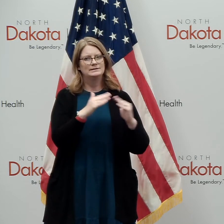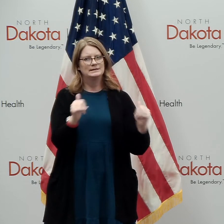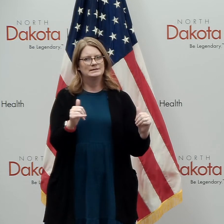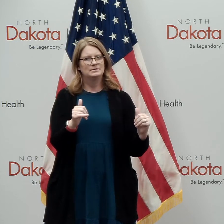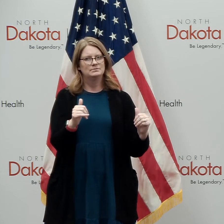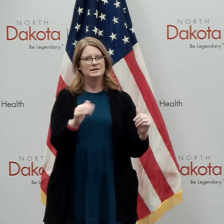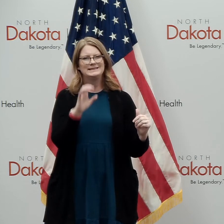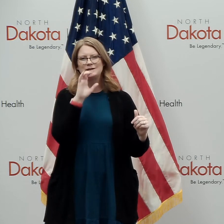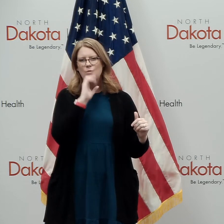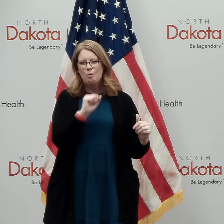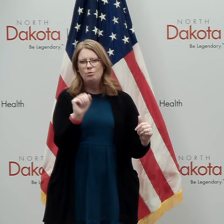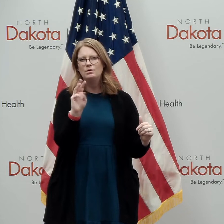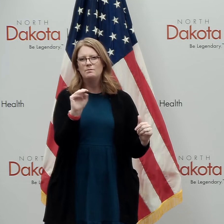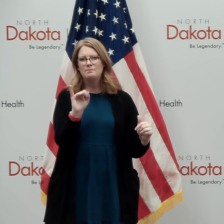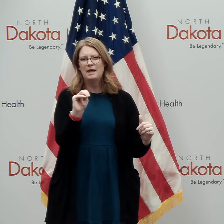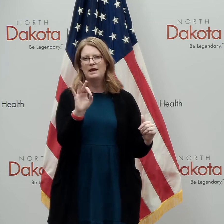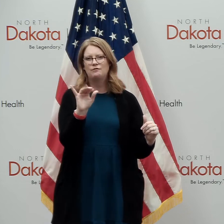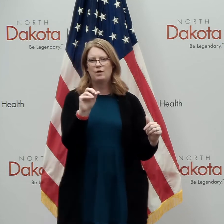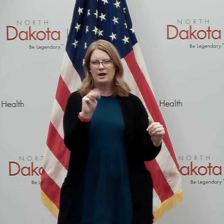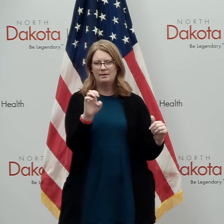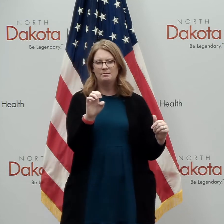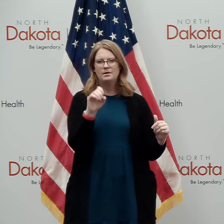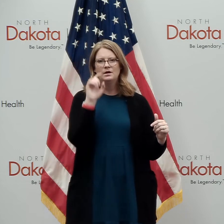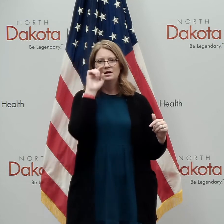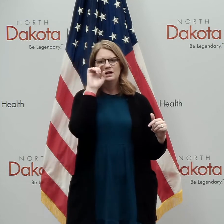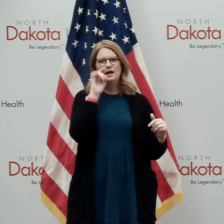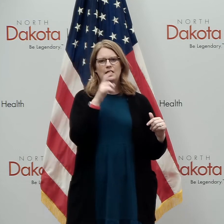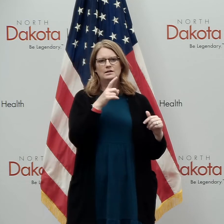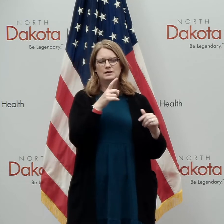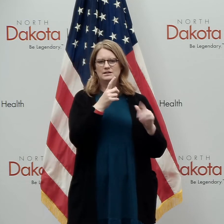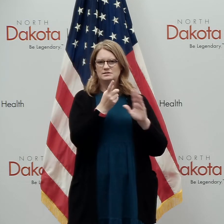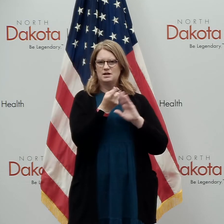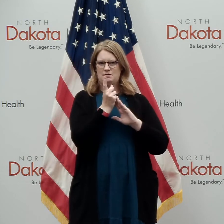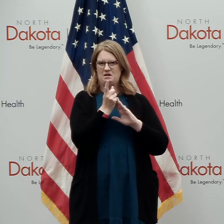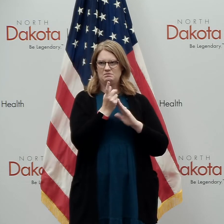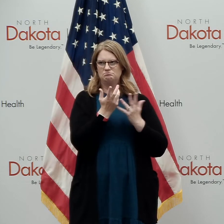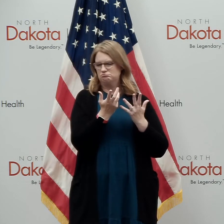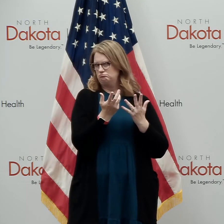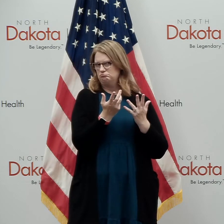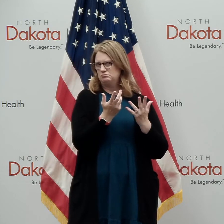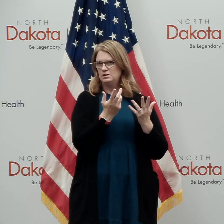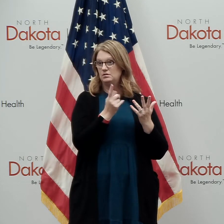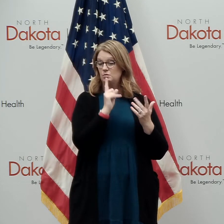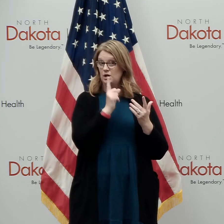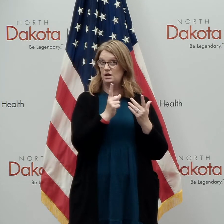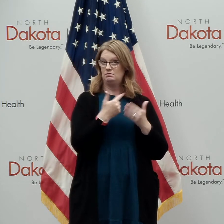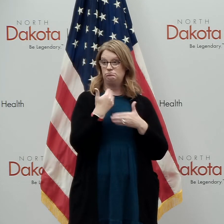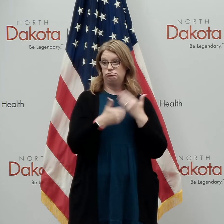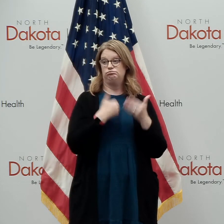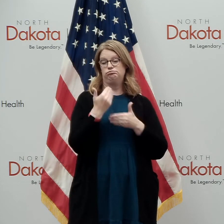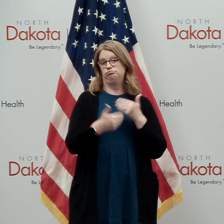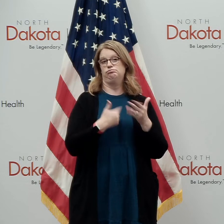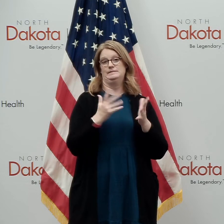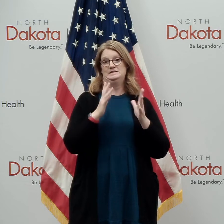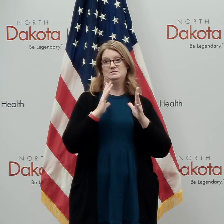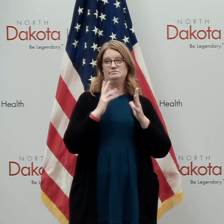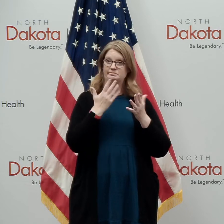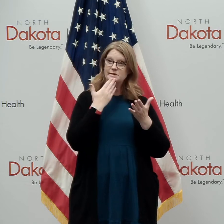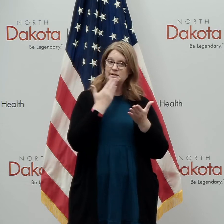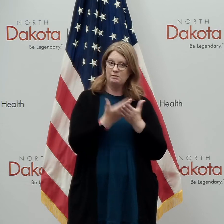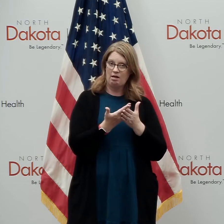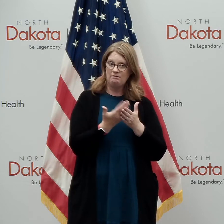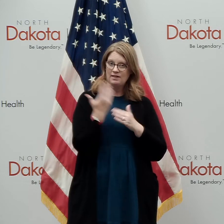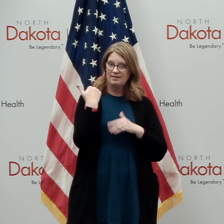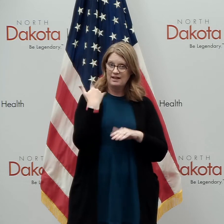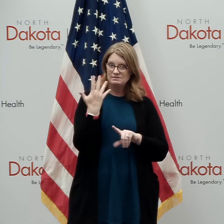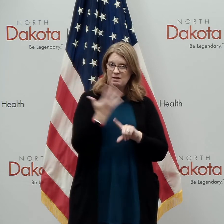older mainframe system, but it is pretty much automated. And it's done very well for all the claims that we've had over the last 5